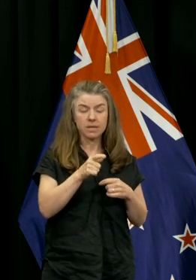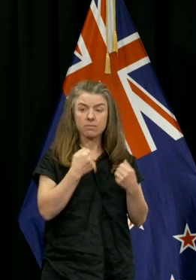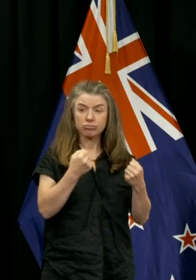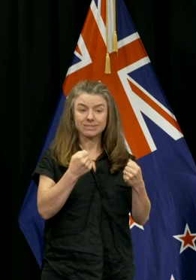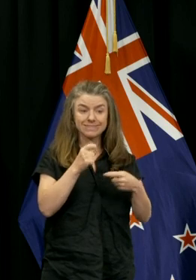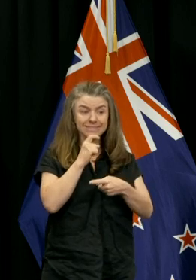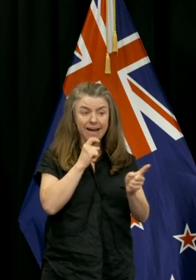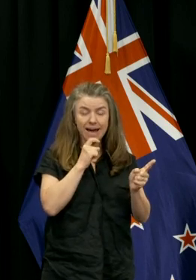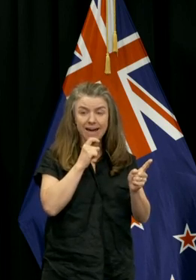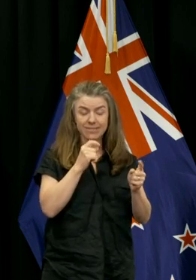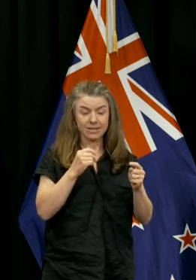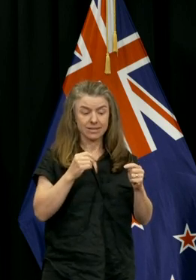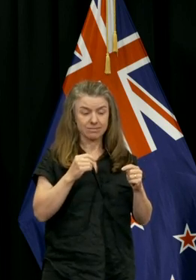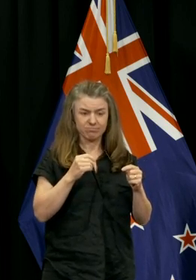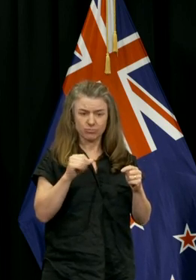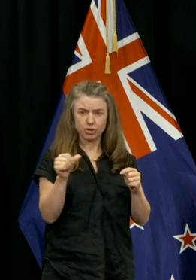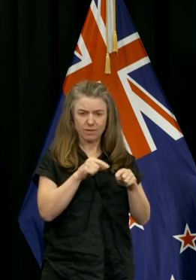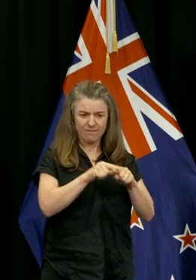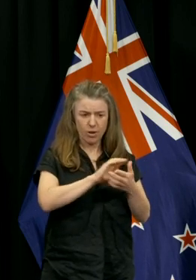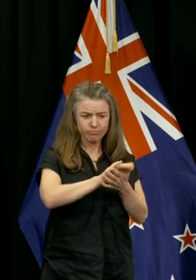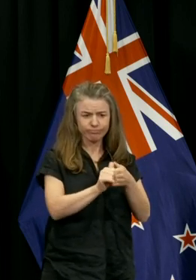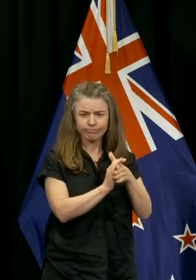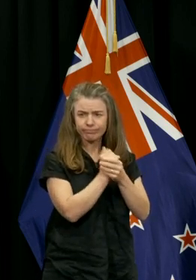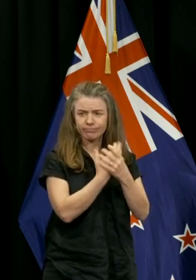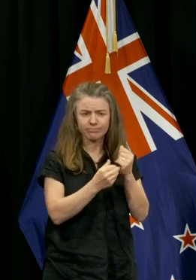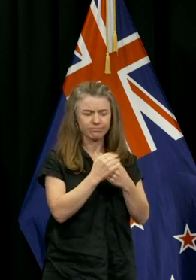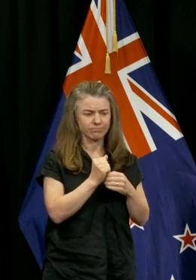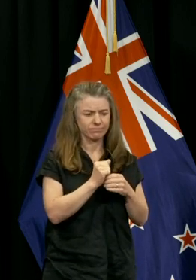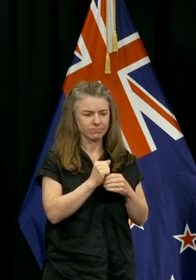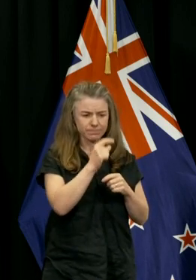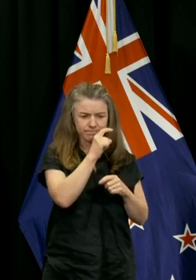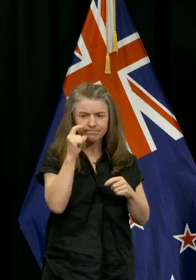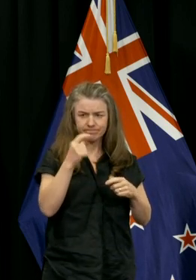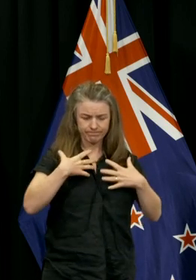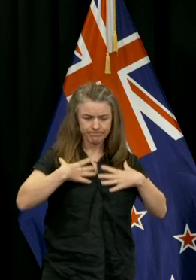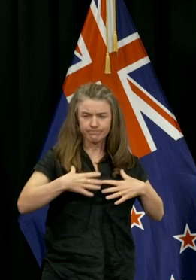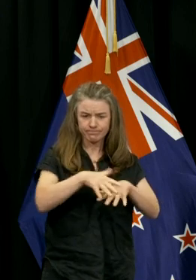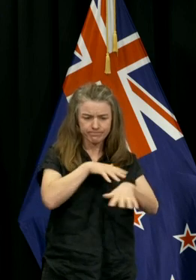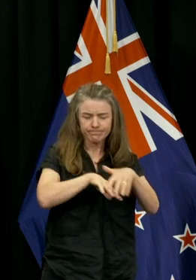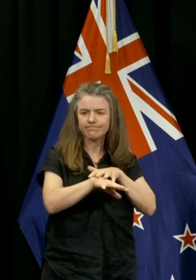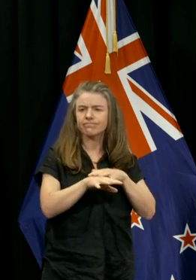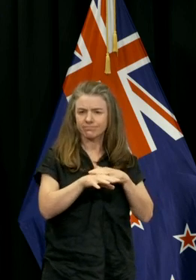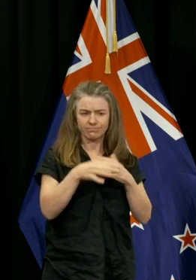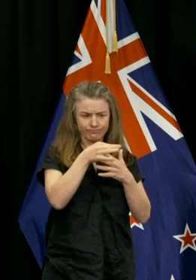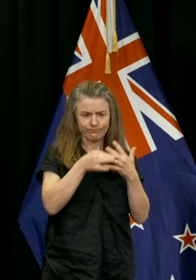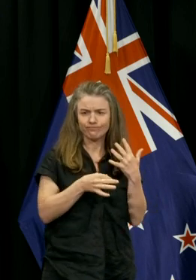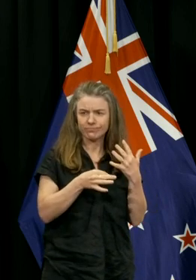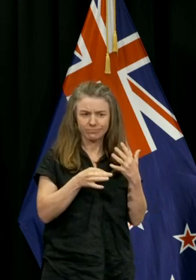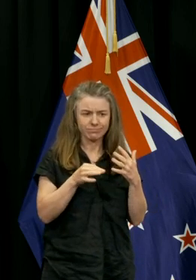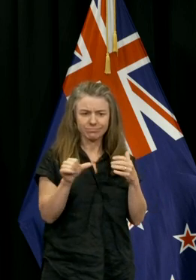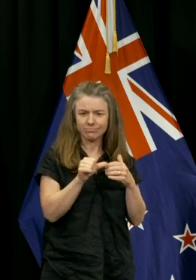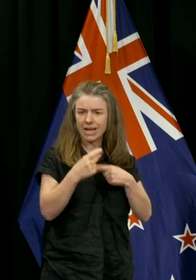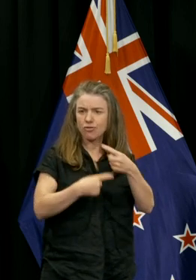hygiene practices, in particular the use of appropriate PPE and, of course, all of the basic measures we're expecting of